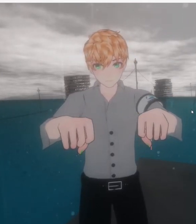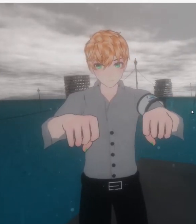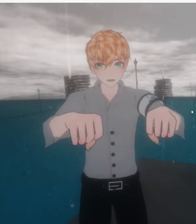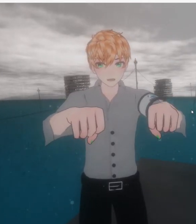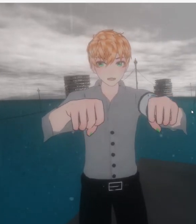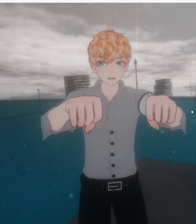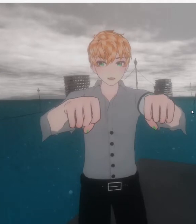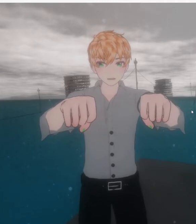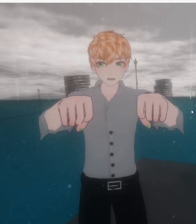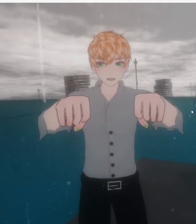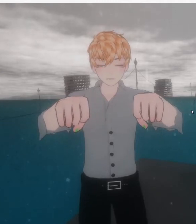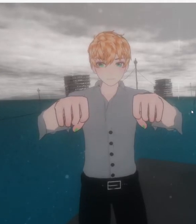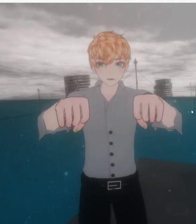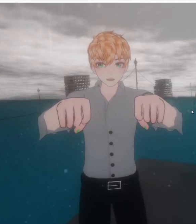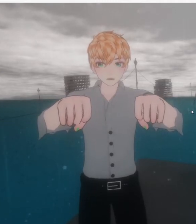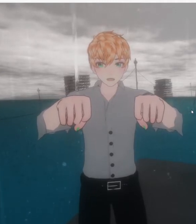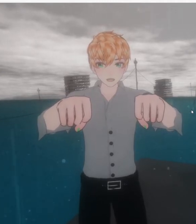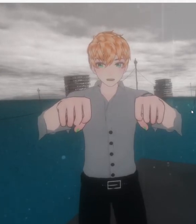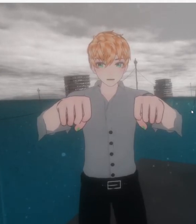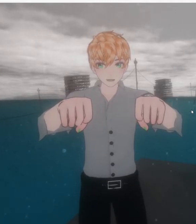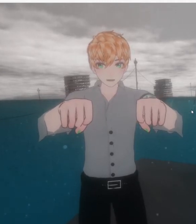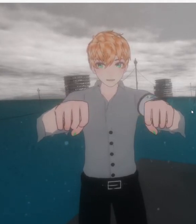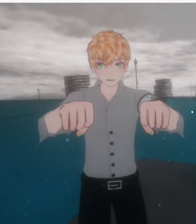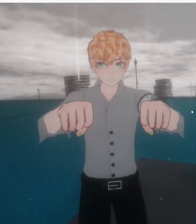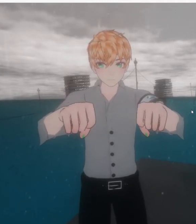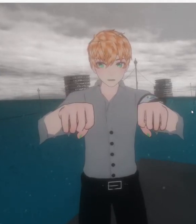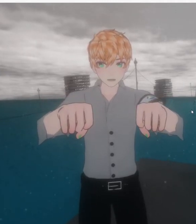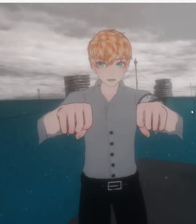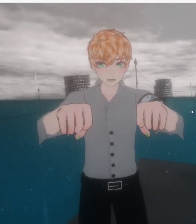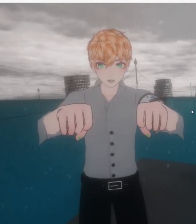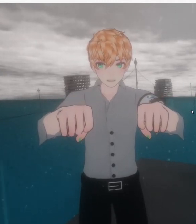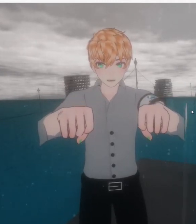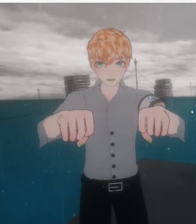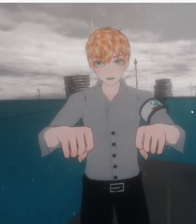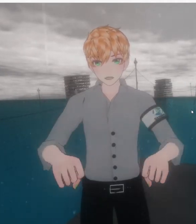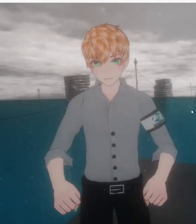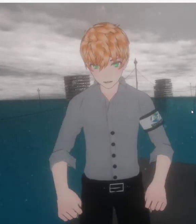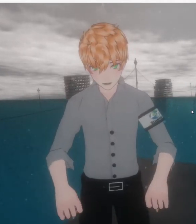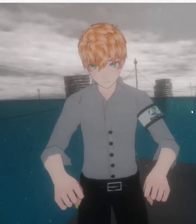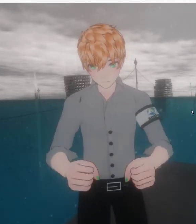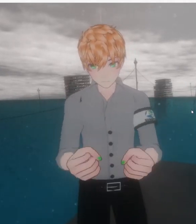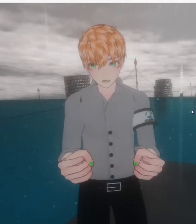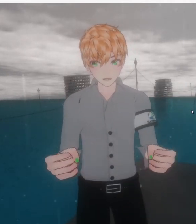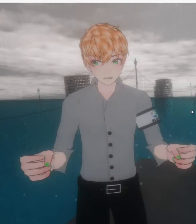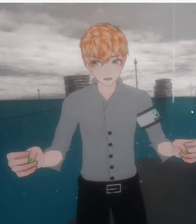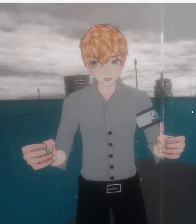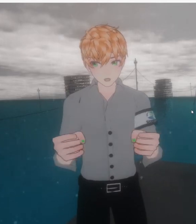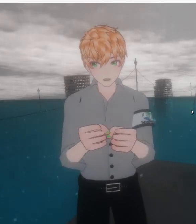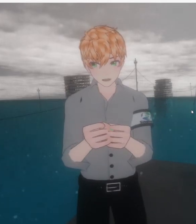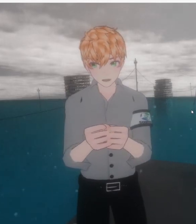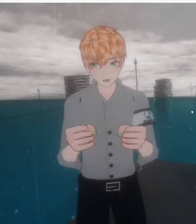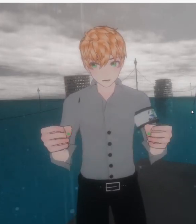my controllers click here. I can't get physically closer than that. So the orientation for